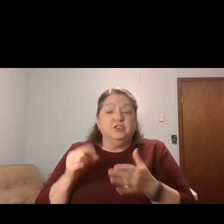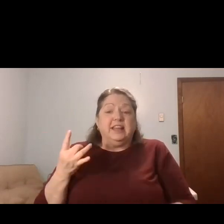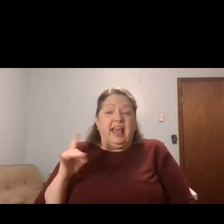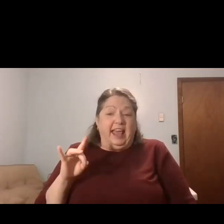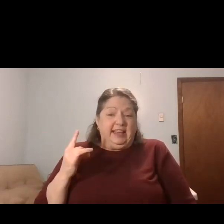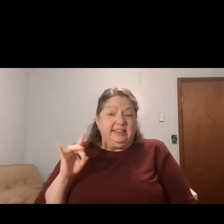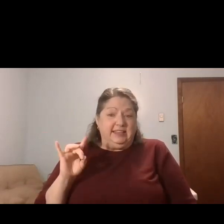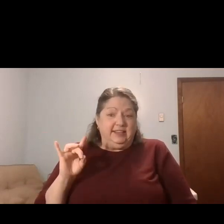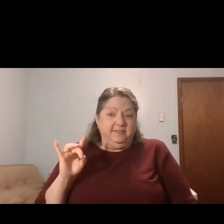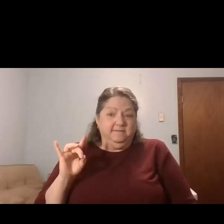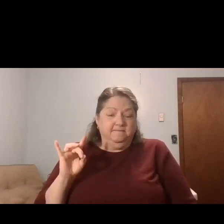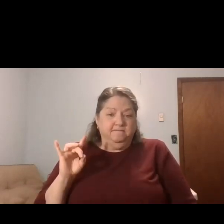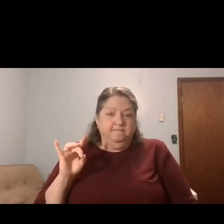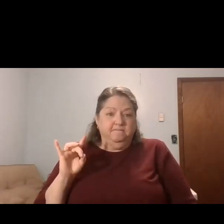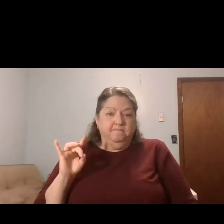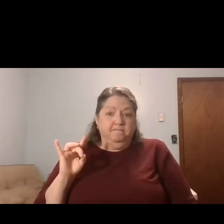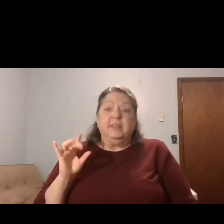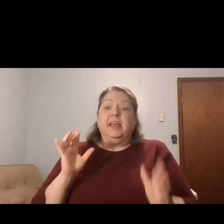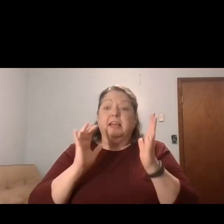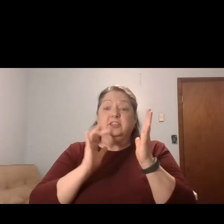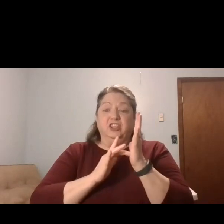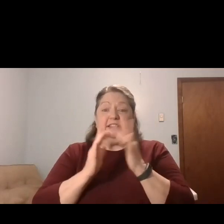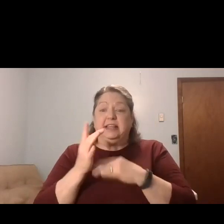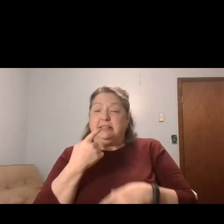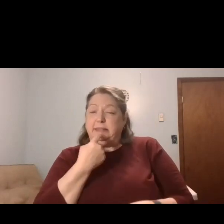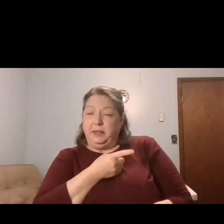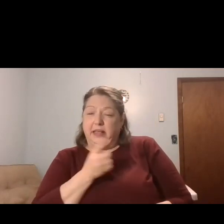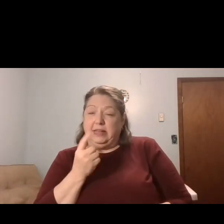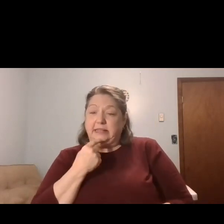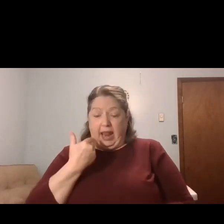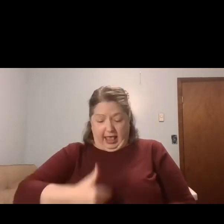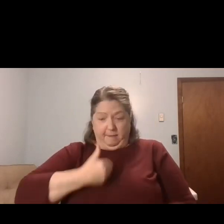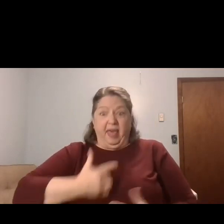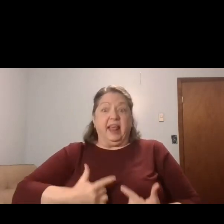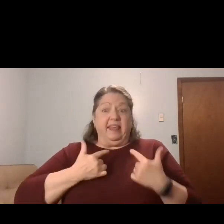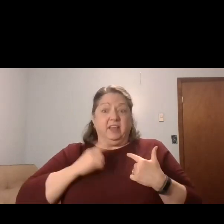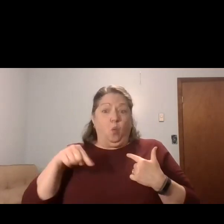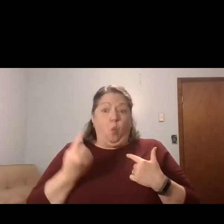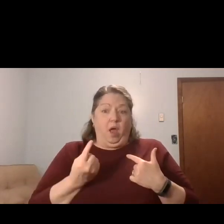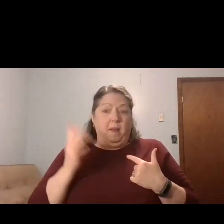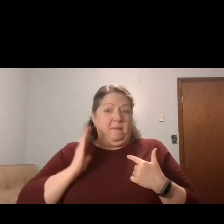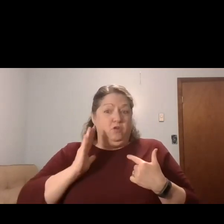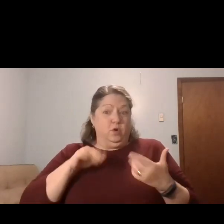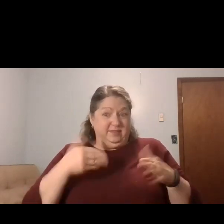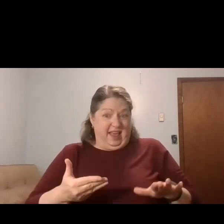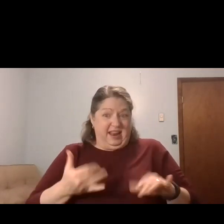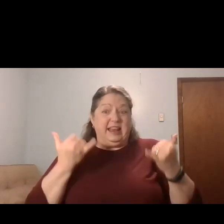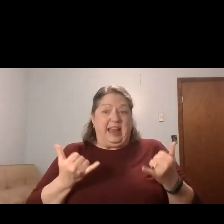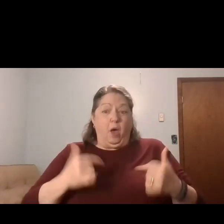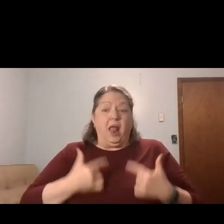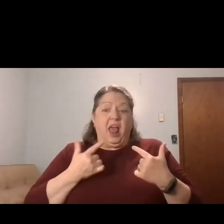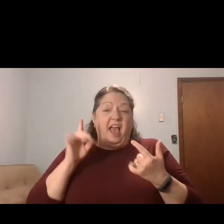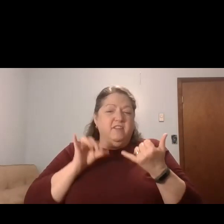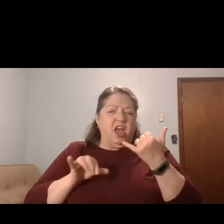verse 18. Jesus is speaking. He says, I am the living one. I was dead, and behold, I am alive